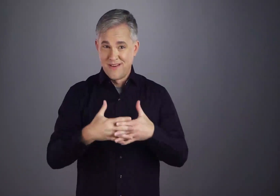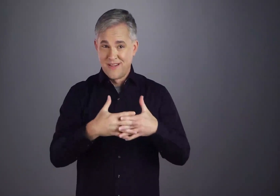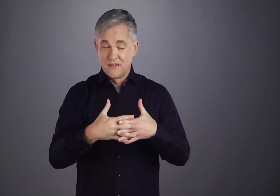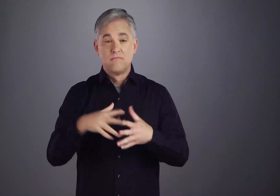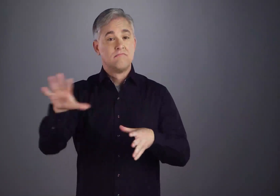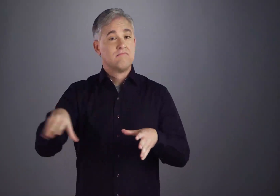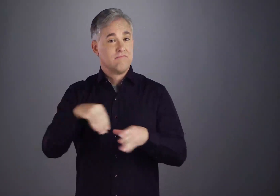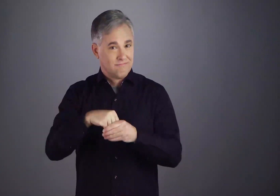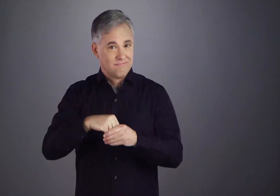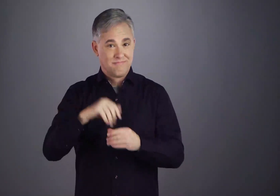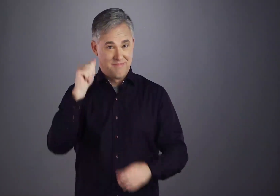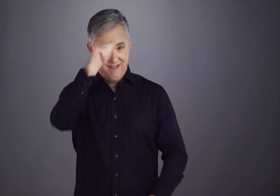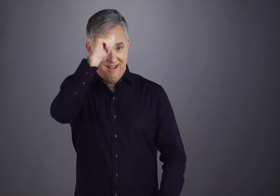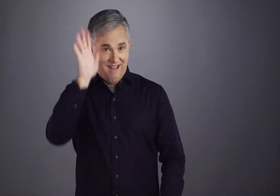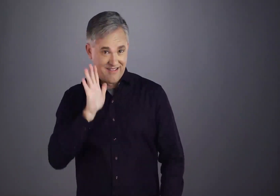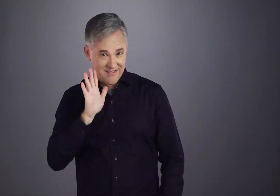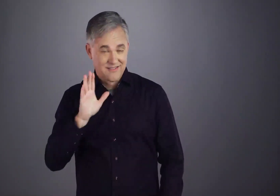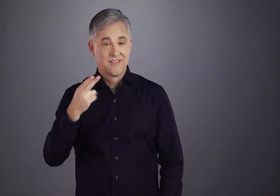and Hawaii.